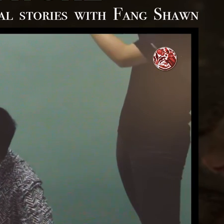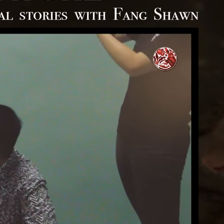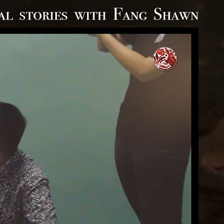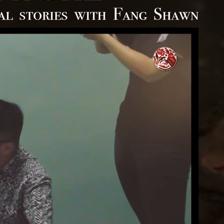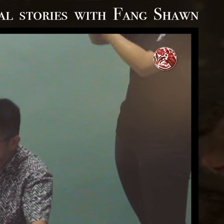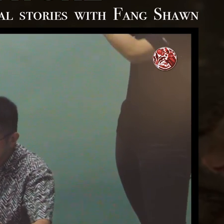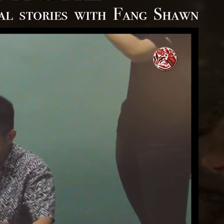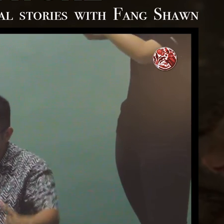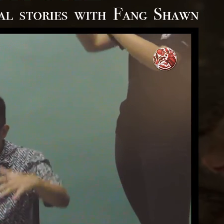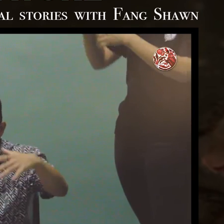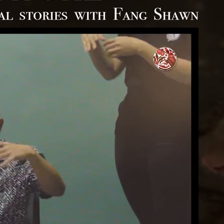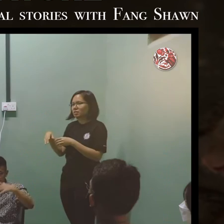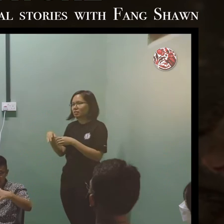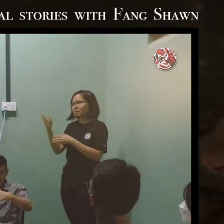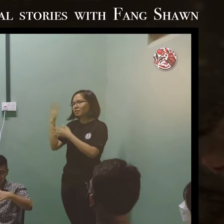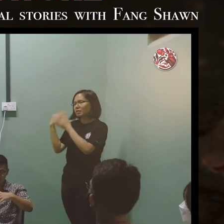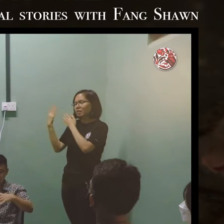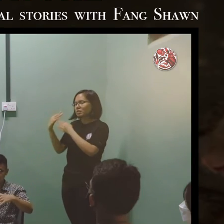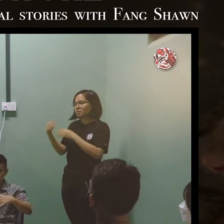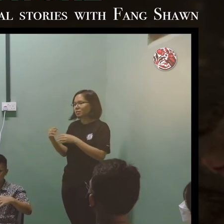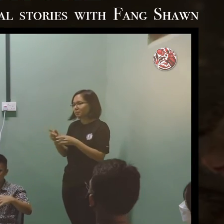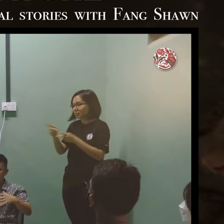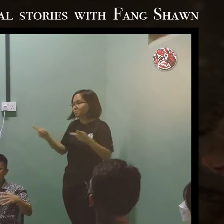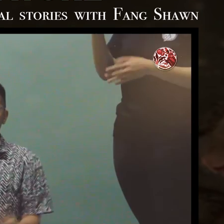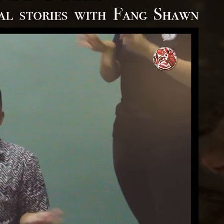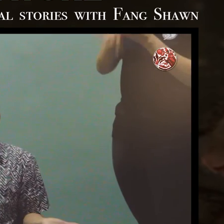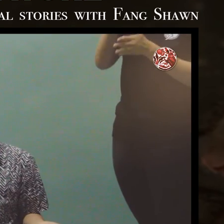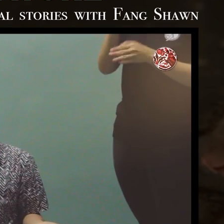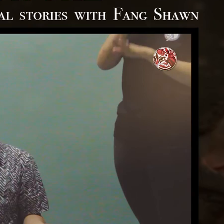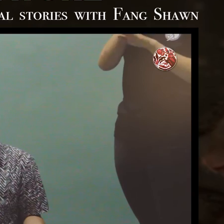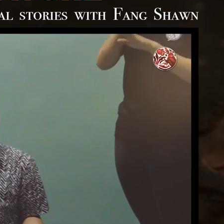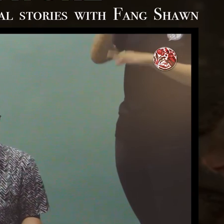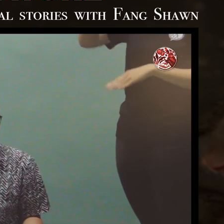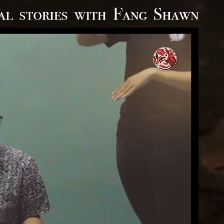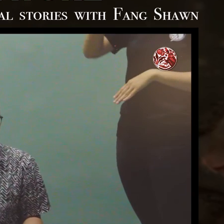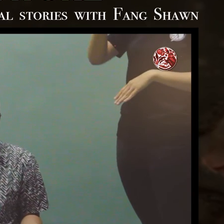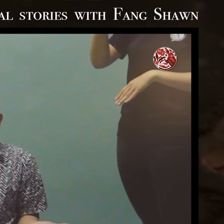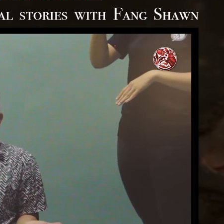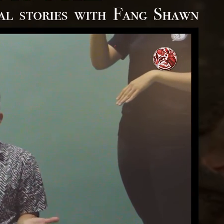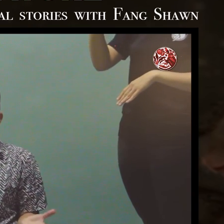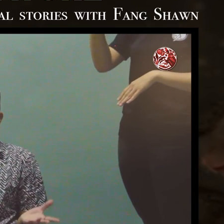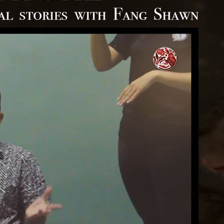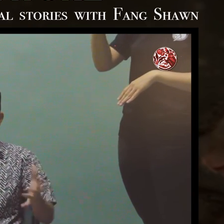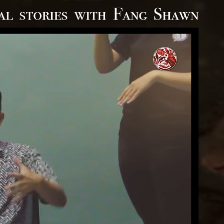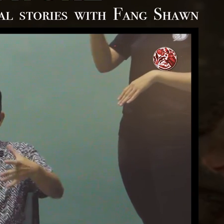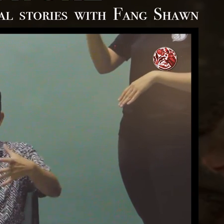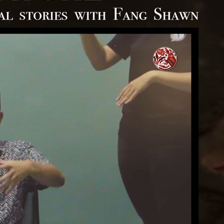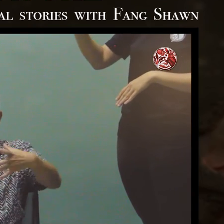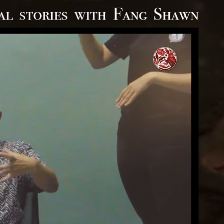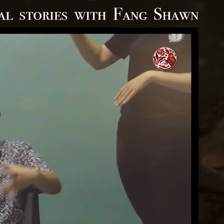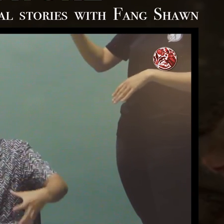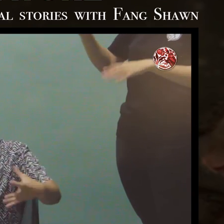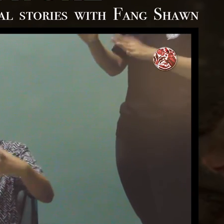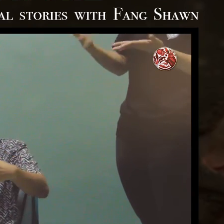Okay? But the thing is, for the pita, the one with the bird call, I didn't even know that I could find them there. Right? So how do you get an authority